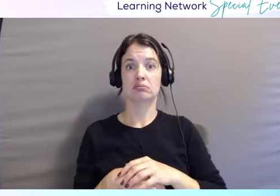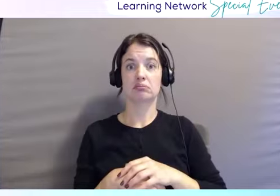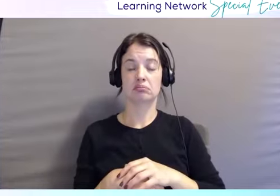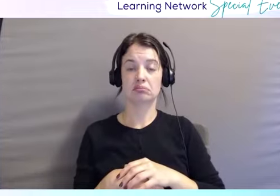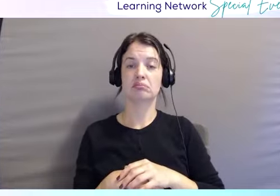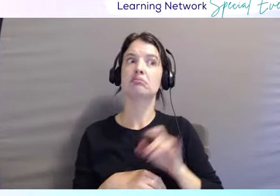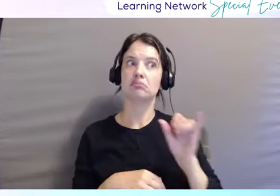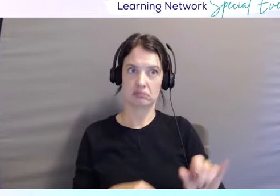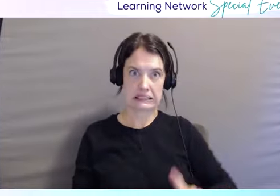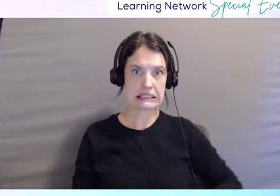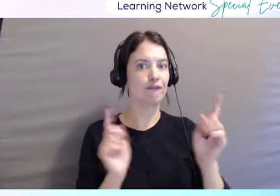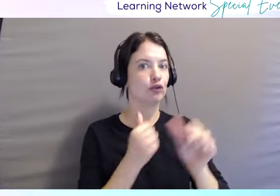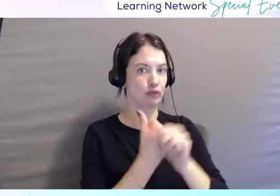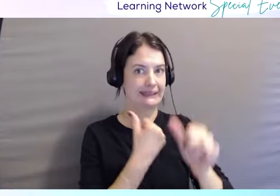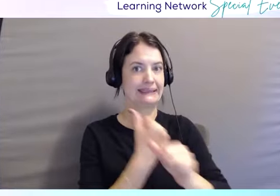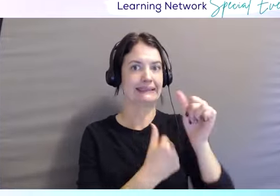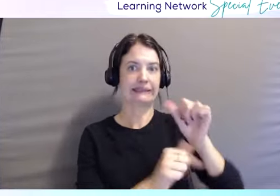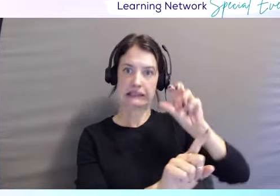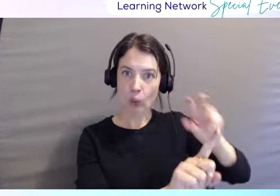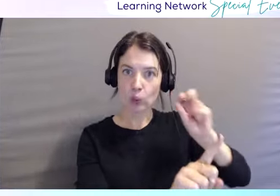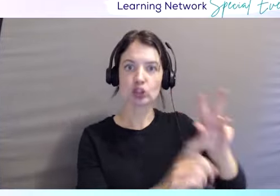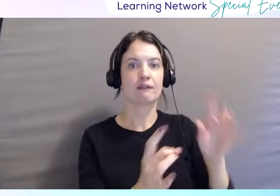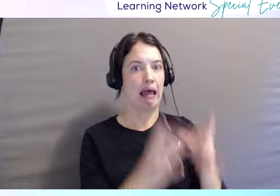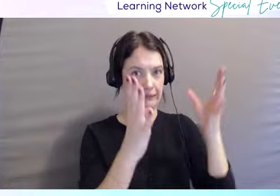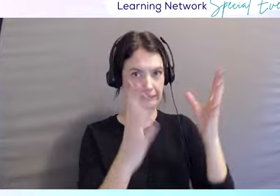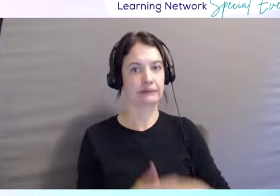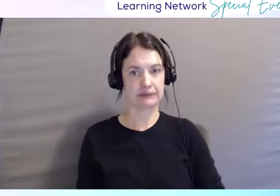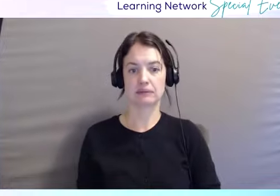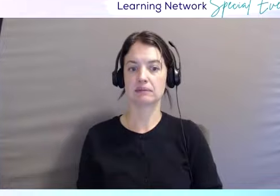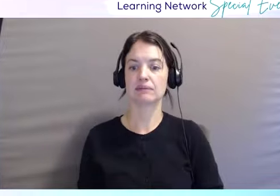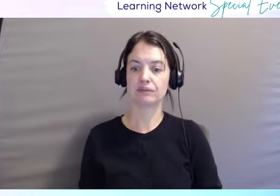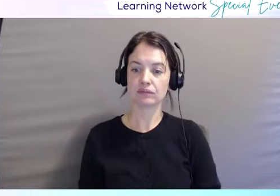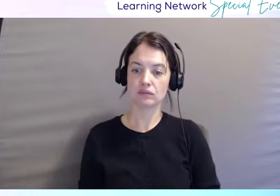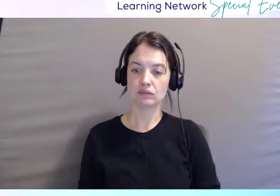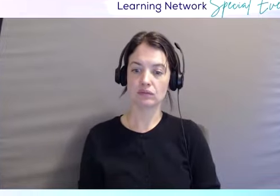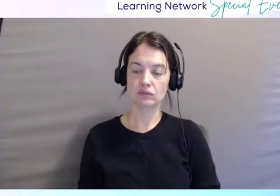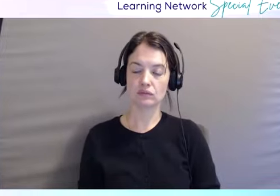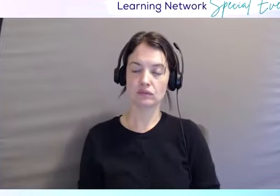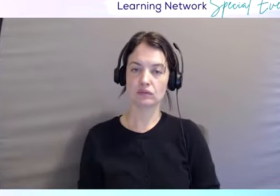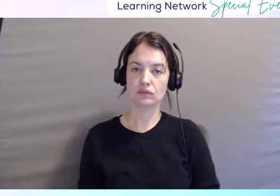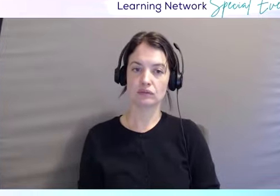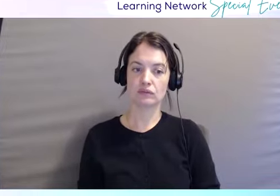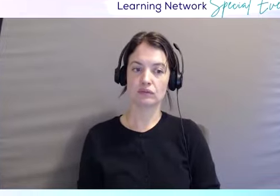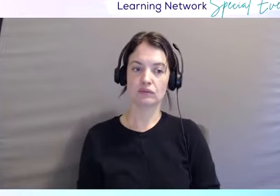to violence. Some of the early work in this, the first article, Intimate